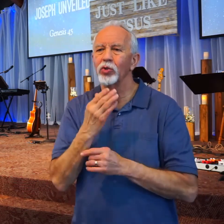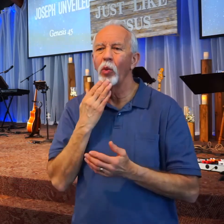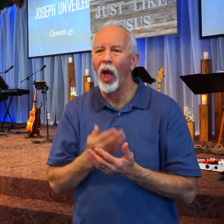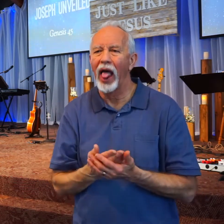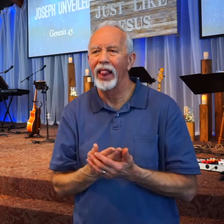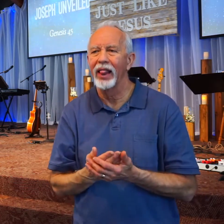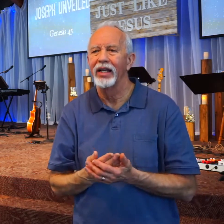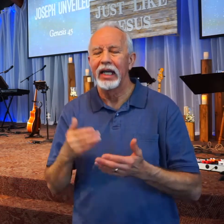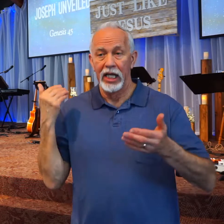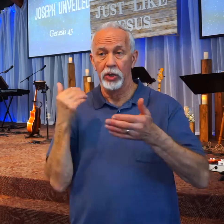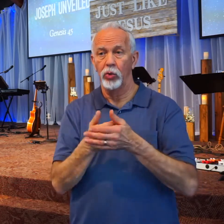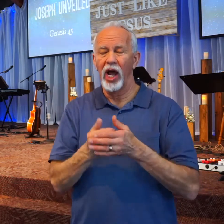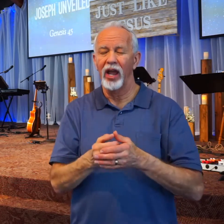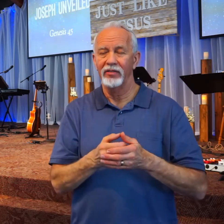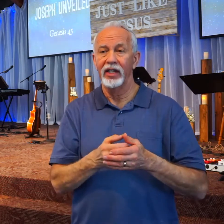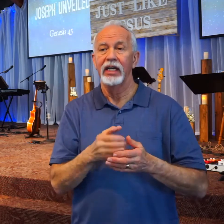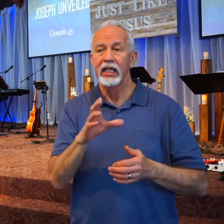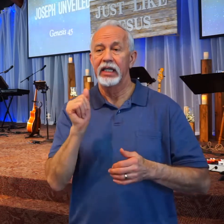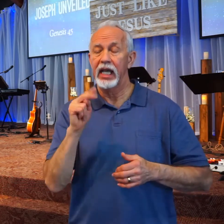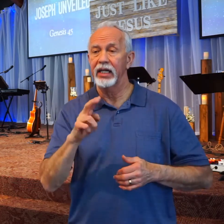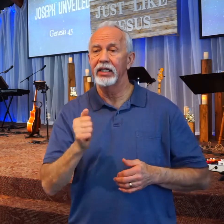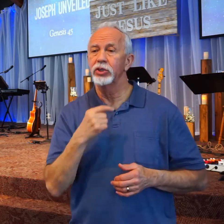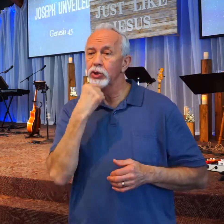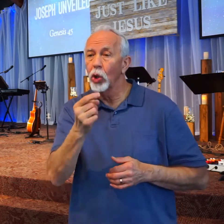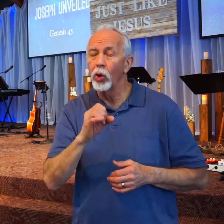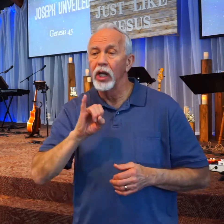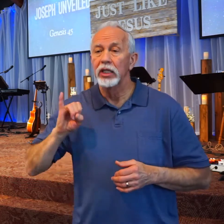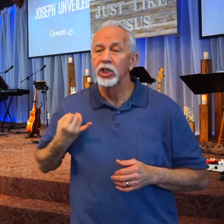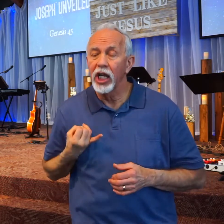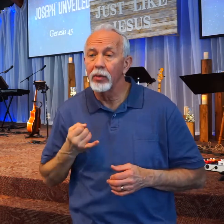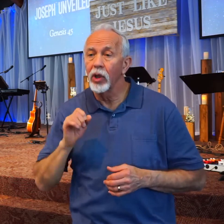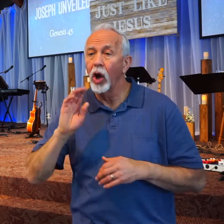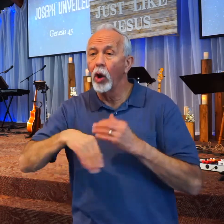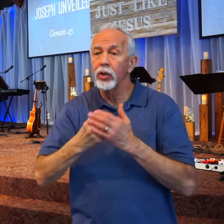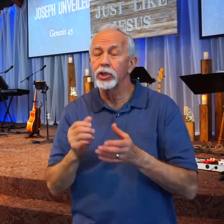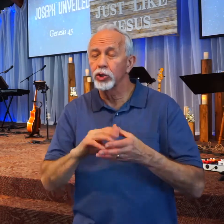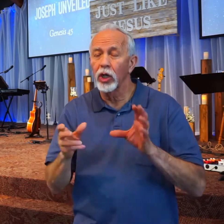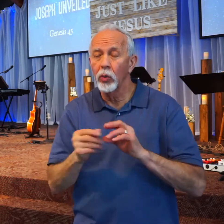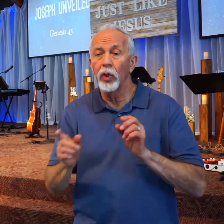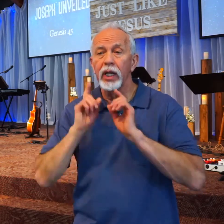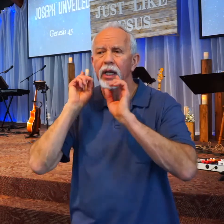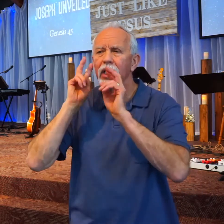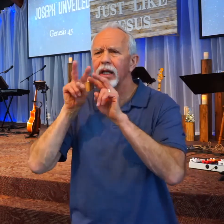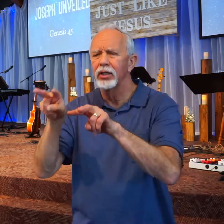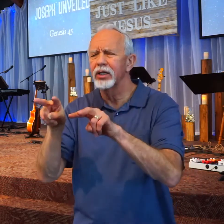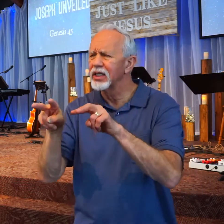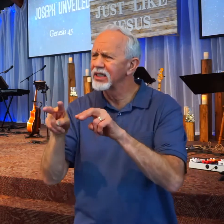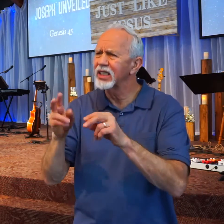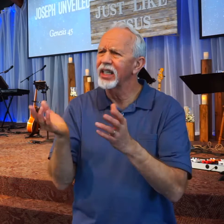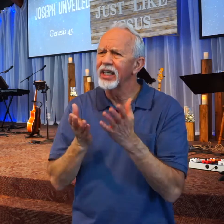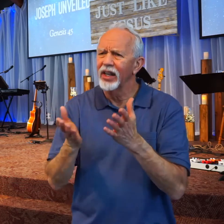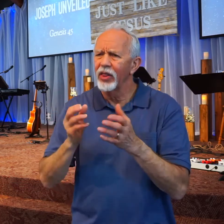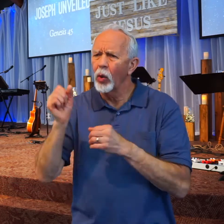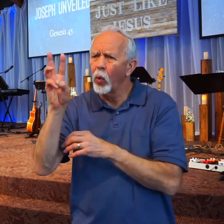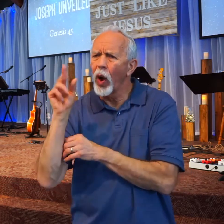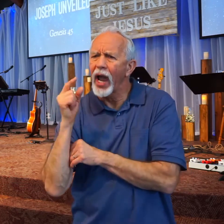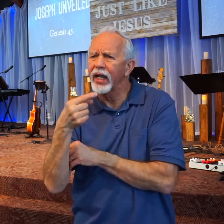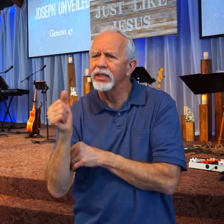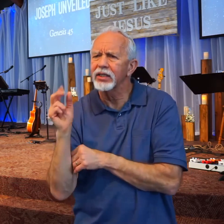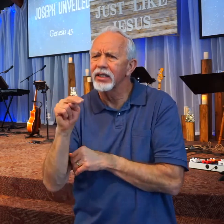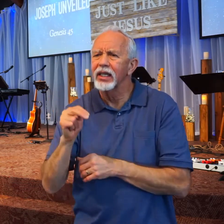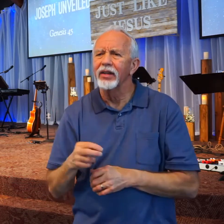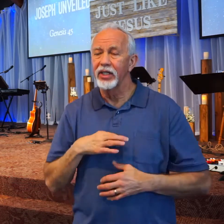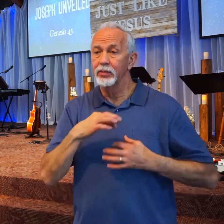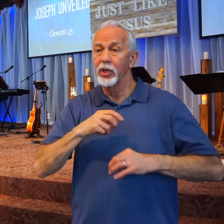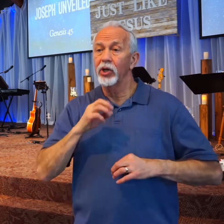they arrived in Canaan. They told Jacob the whole story. He didn't believe it. But when he looked out to see what they had been transported in, it says that the